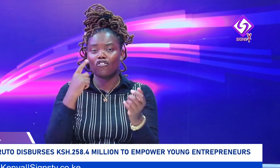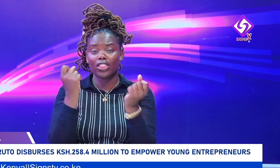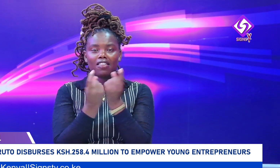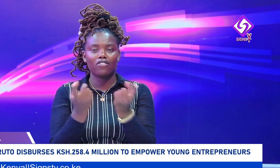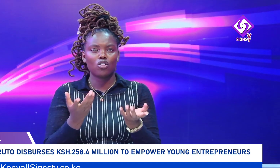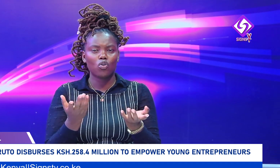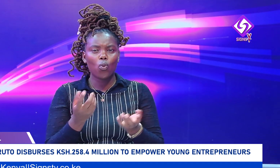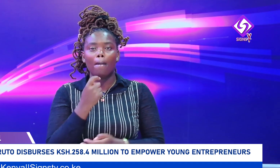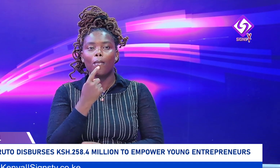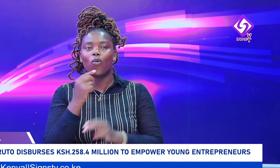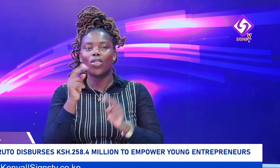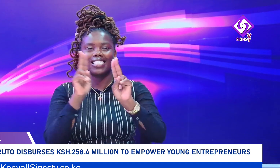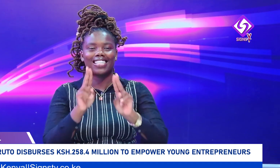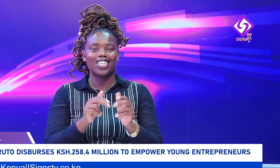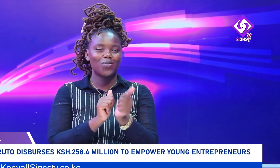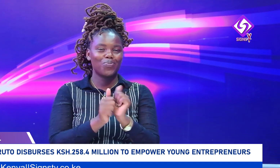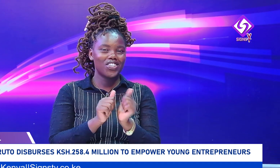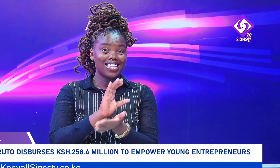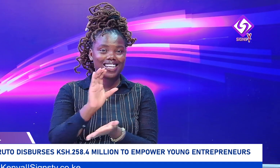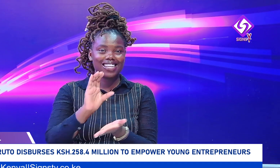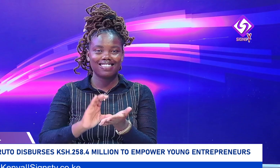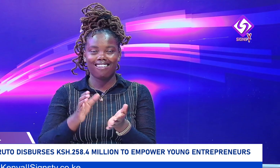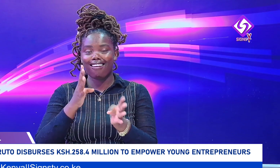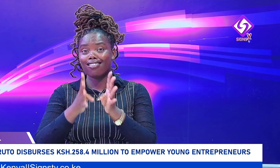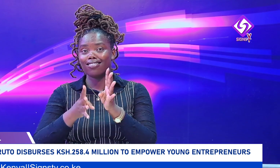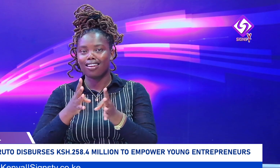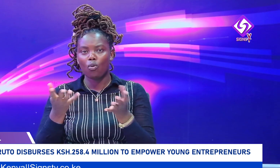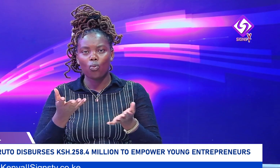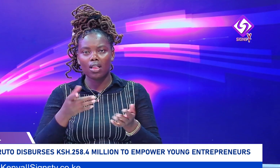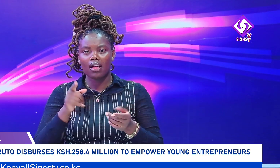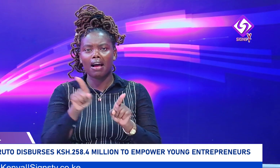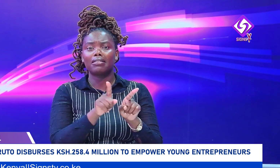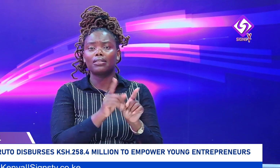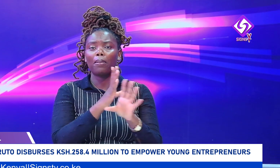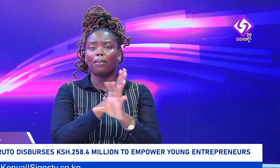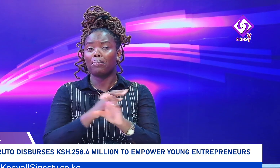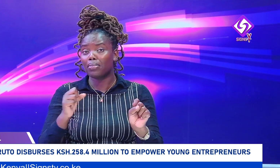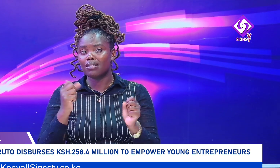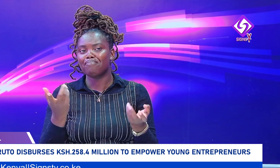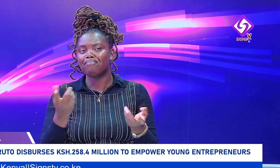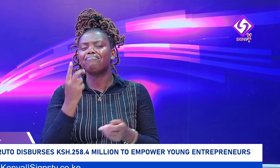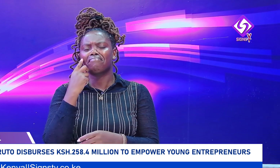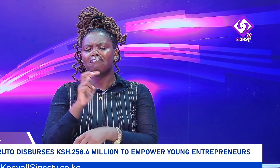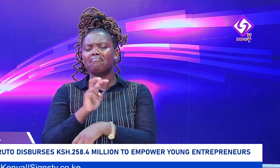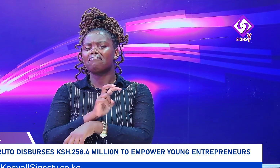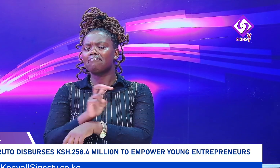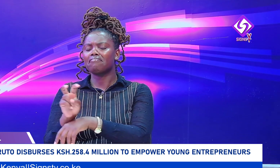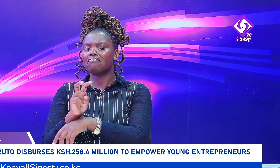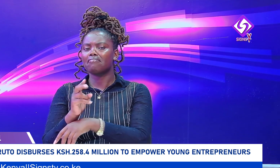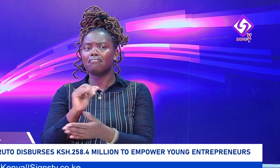Presiding over the event at the Moi International Sports Centre, Kasarani, the head of state oversaw the allocation